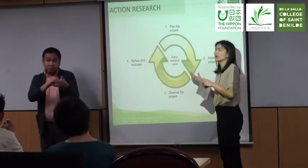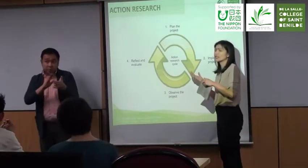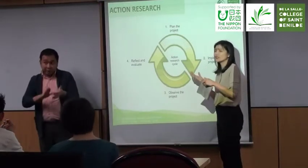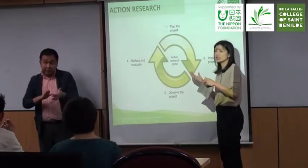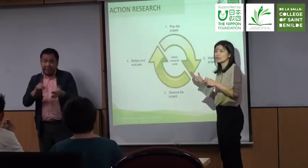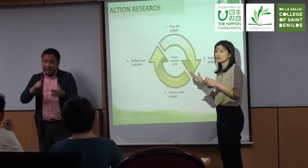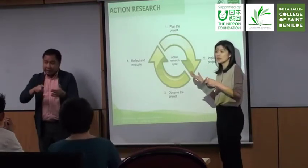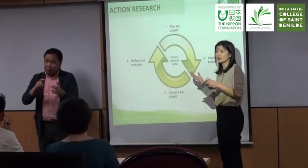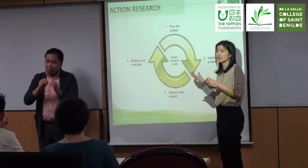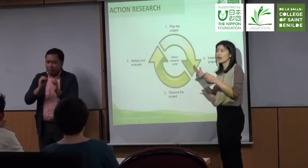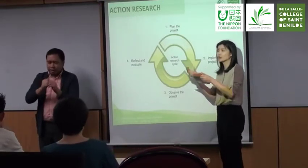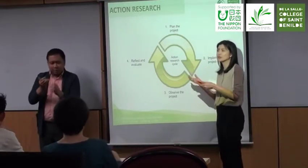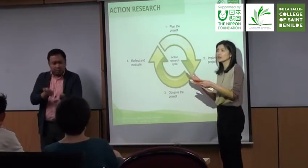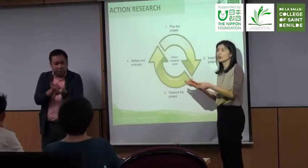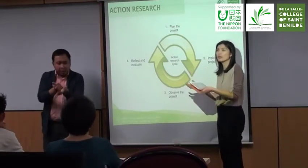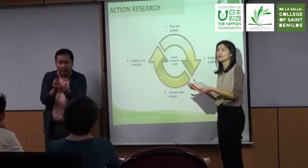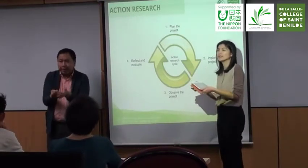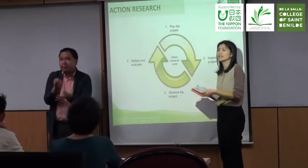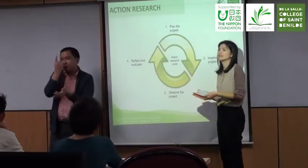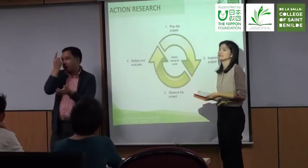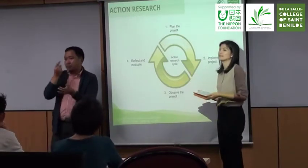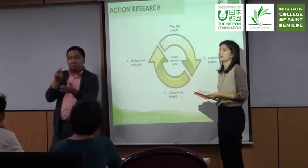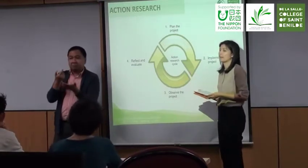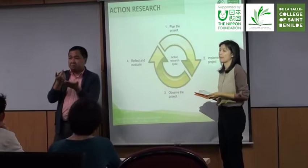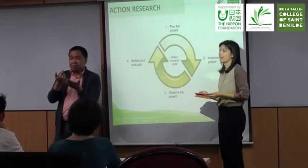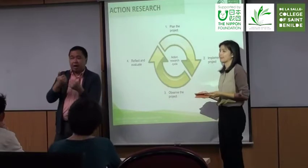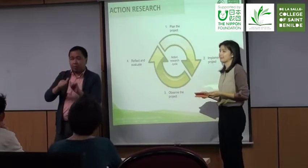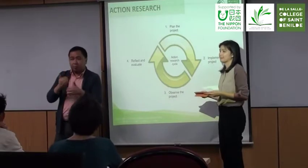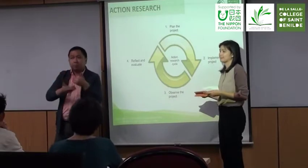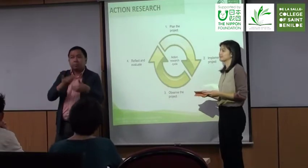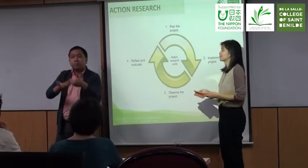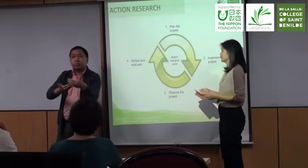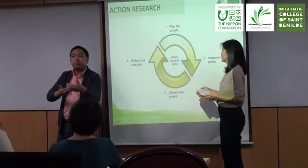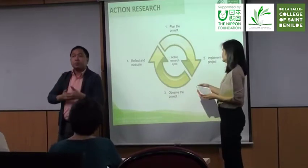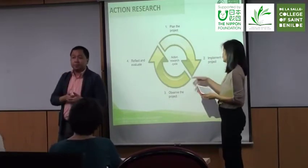more comprehension about something, how do you go about it?